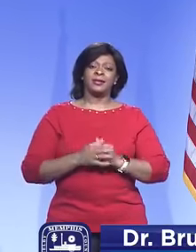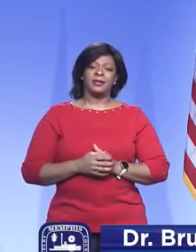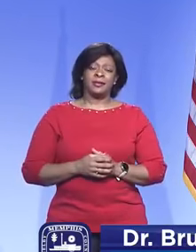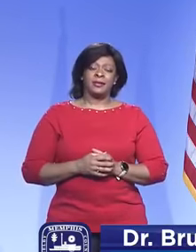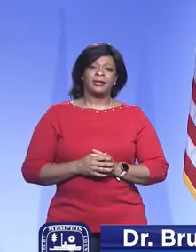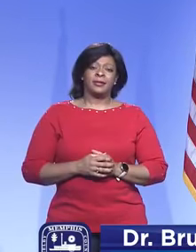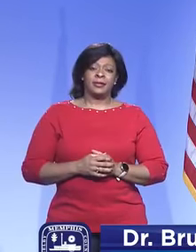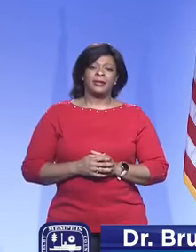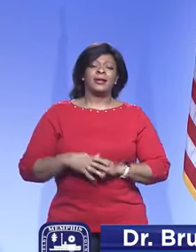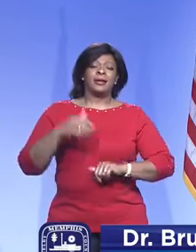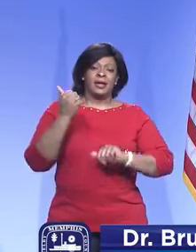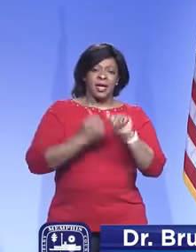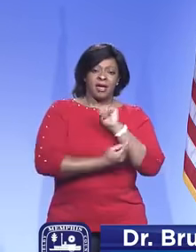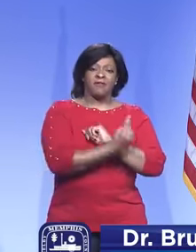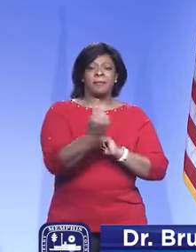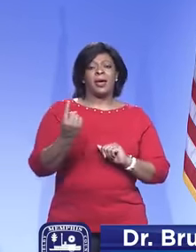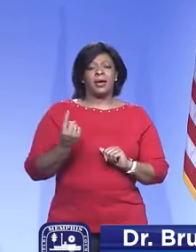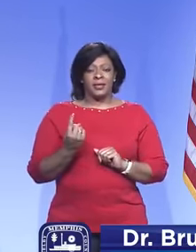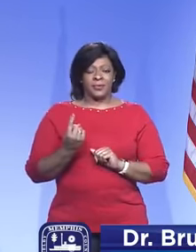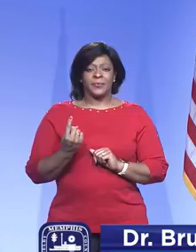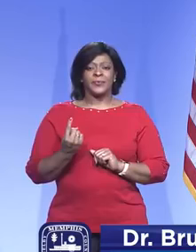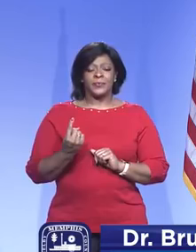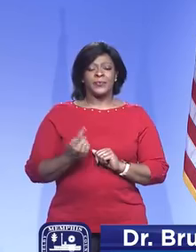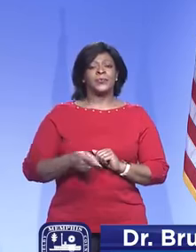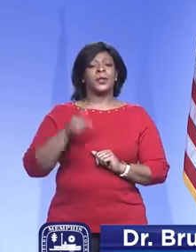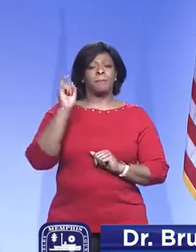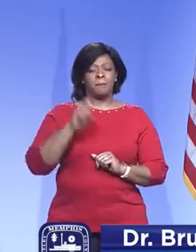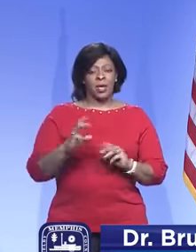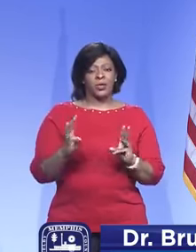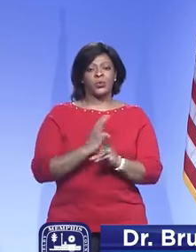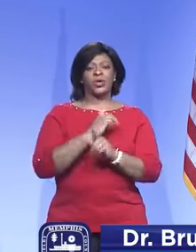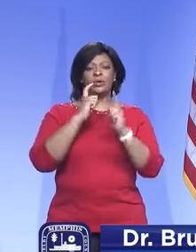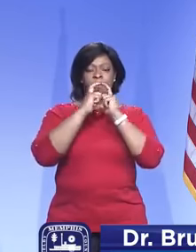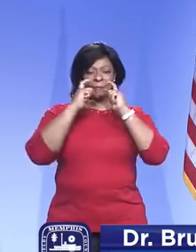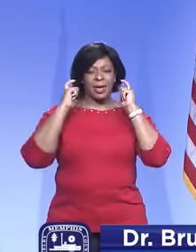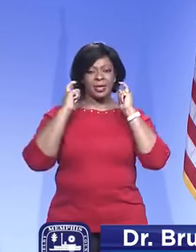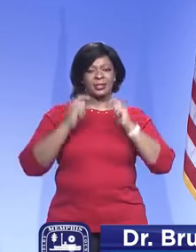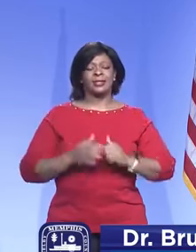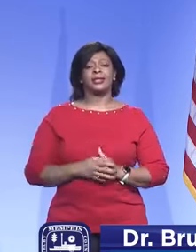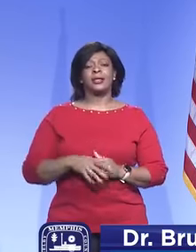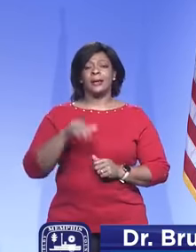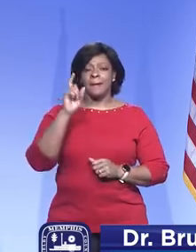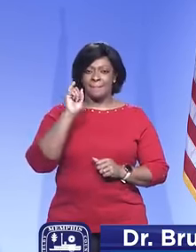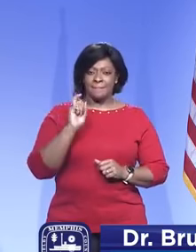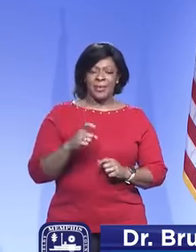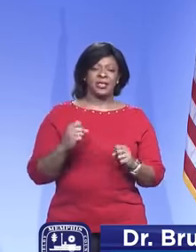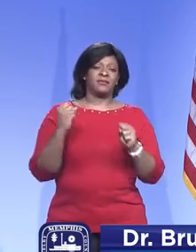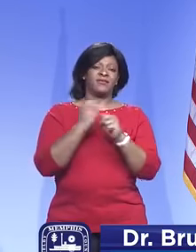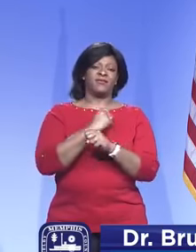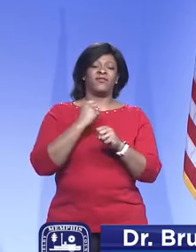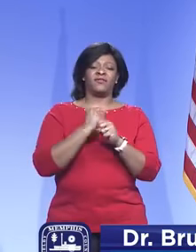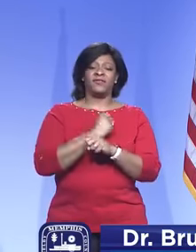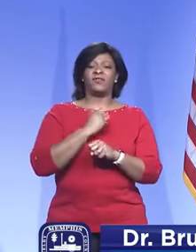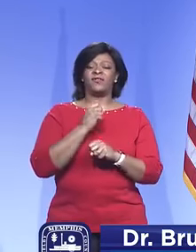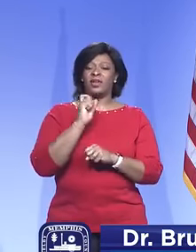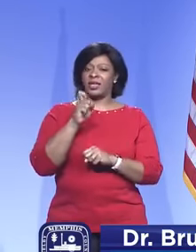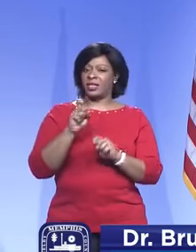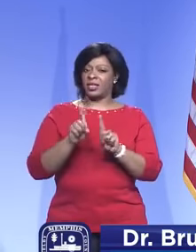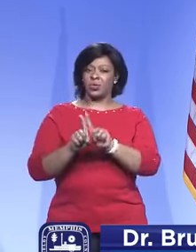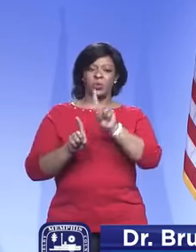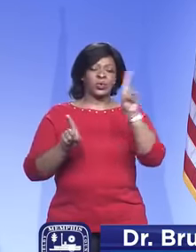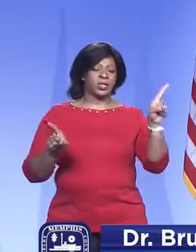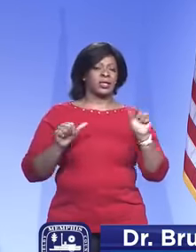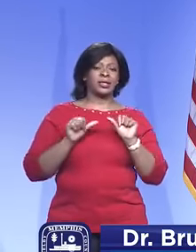that everybody, we must wear our mask. We must practice the social distancing. We